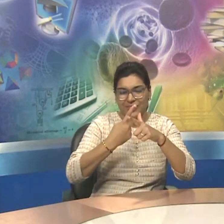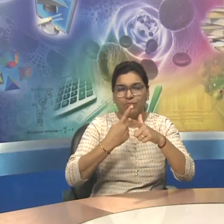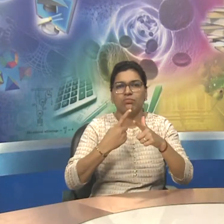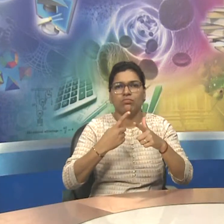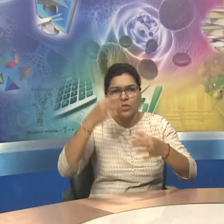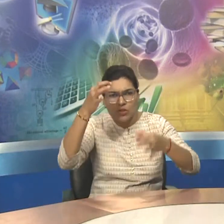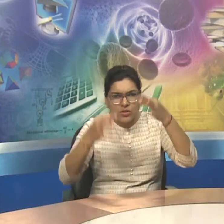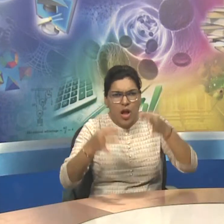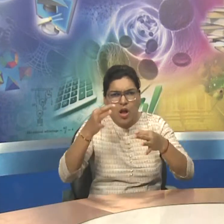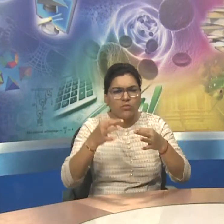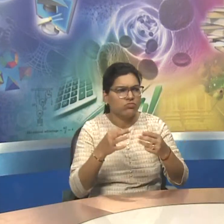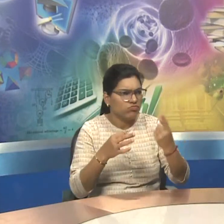branches of